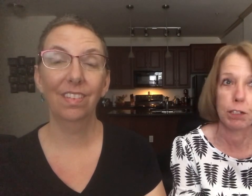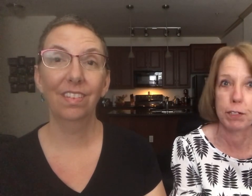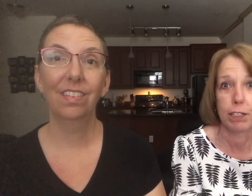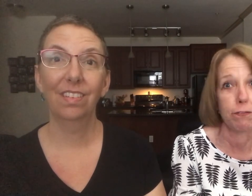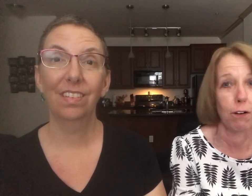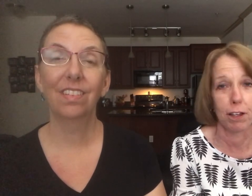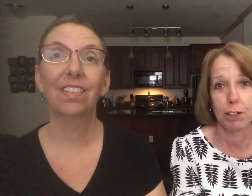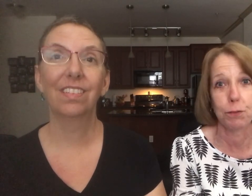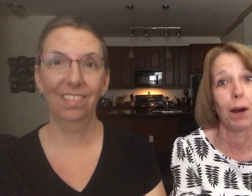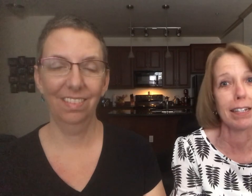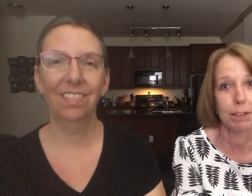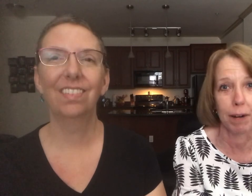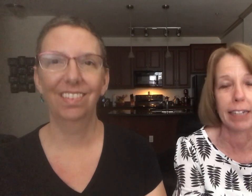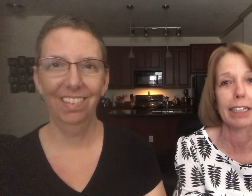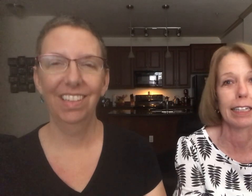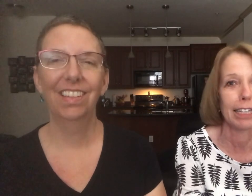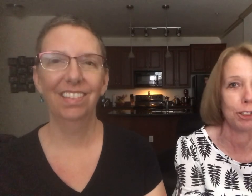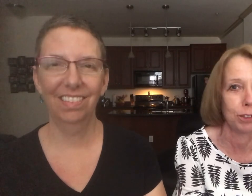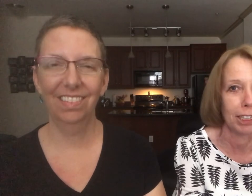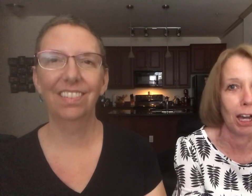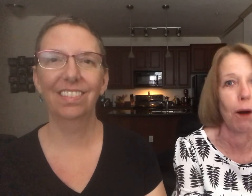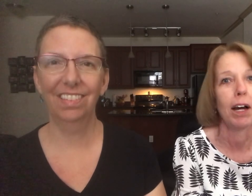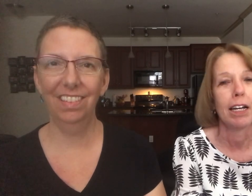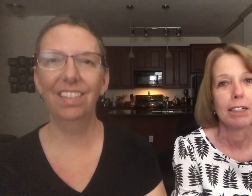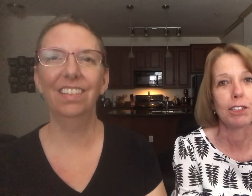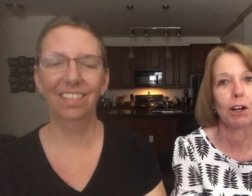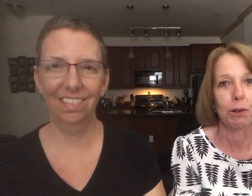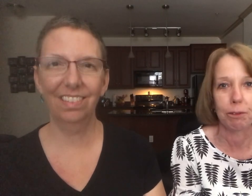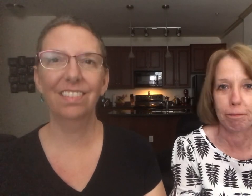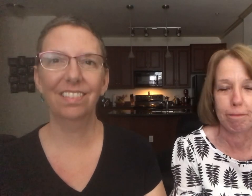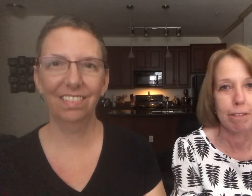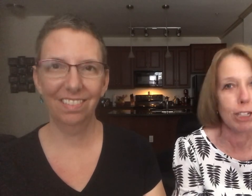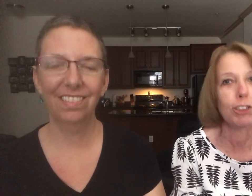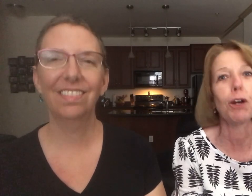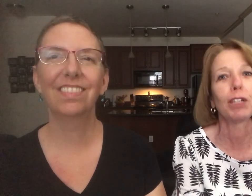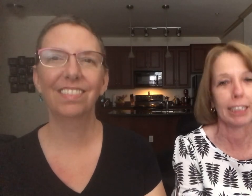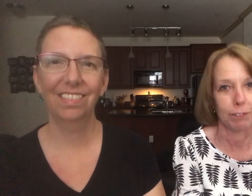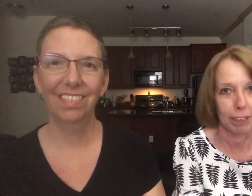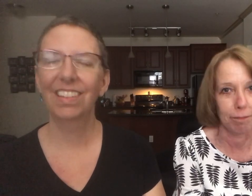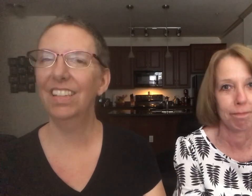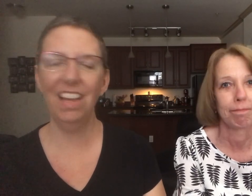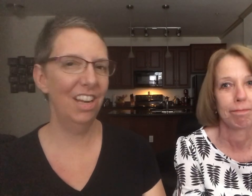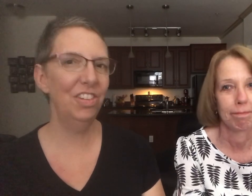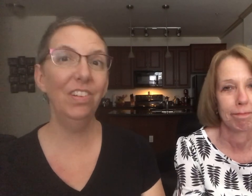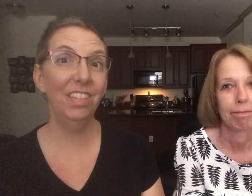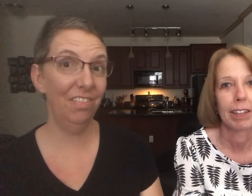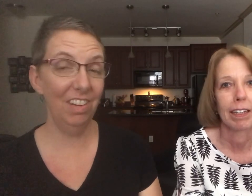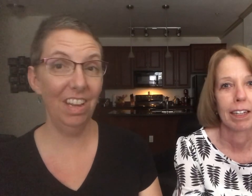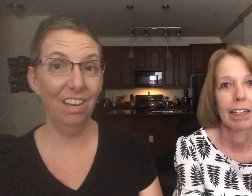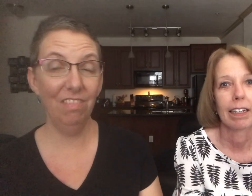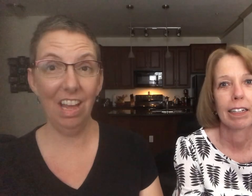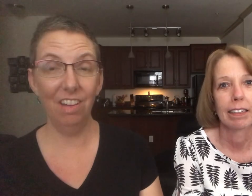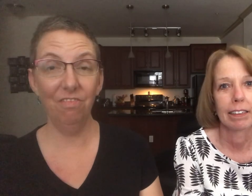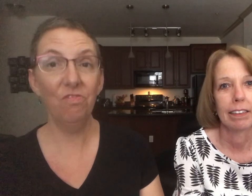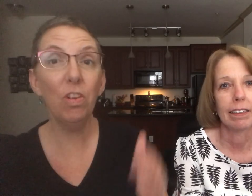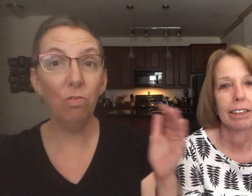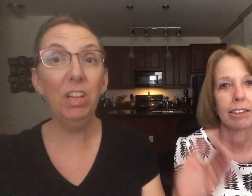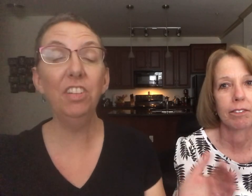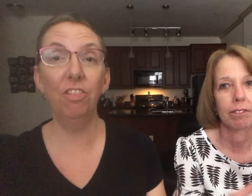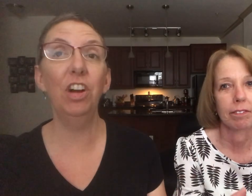it's the farthest west practically that you can go. So they're totally different. Yeah, totally different and really far from